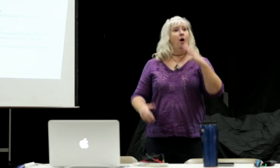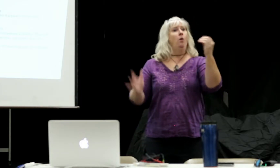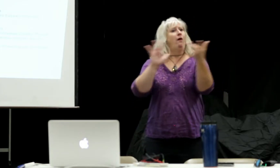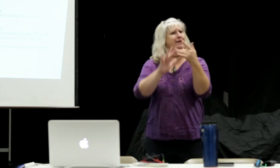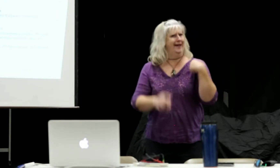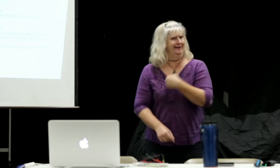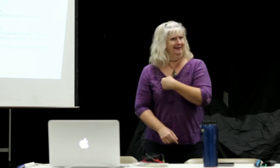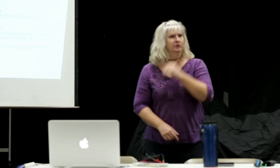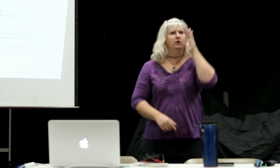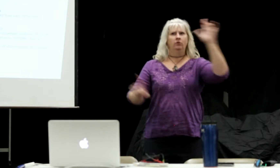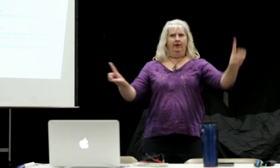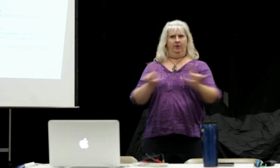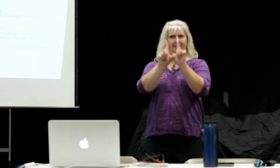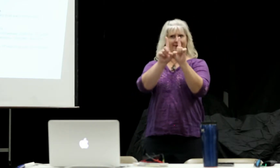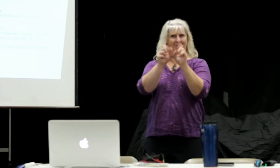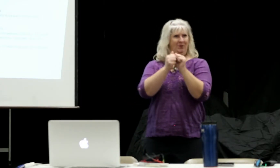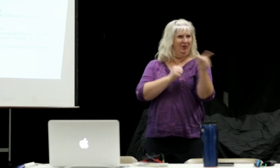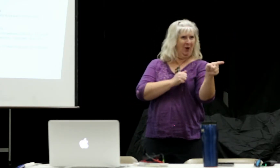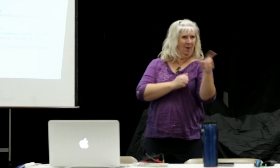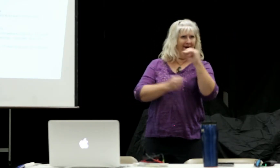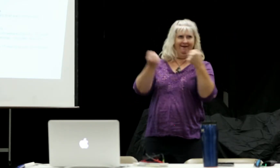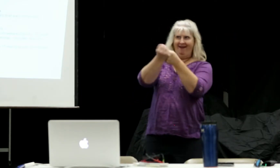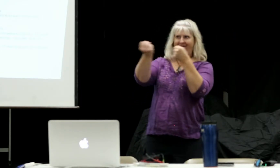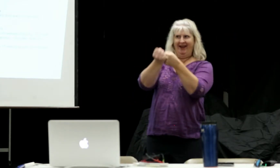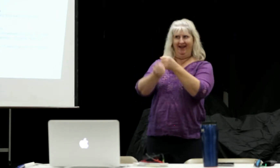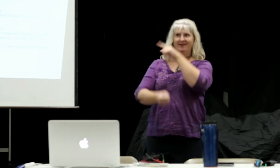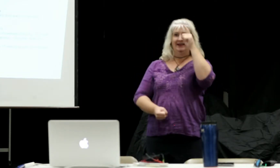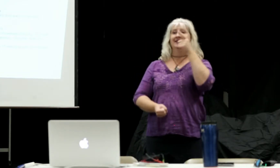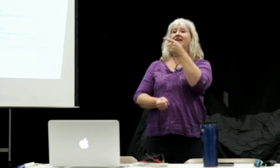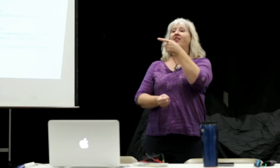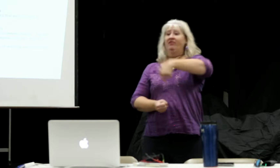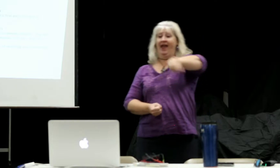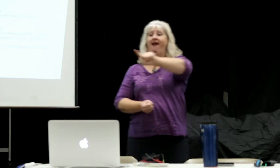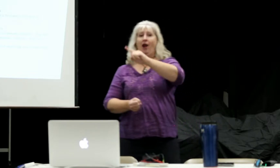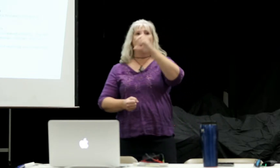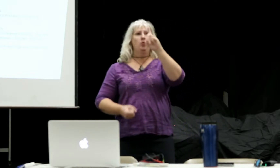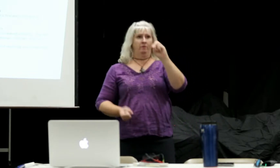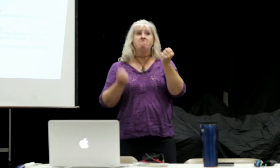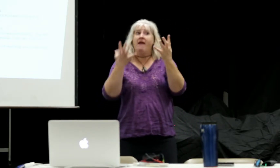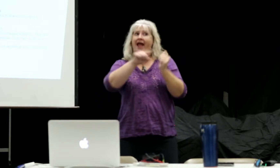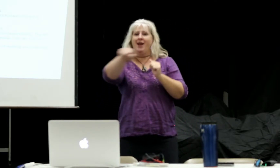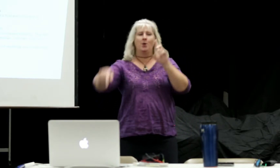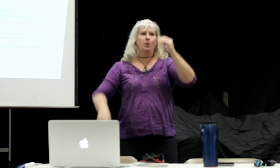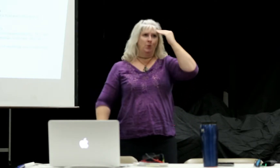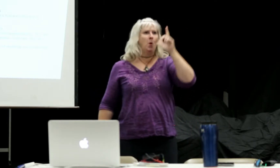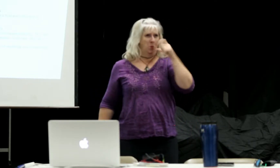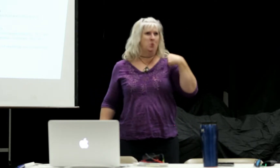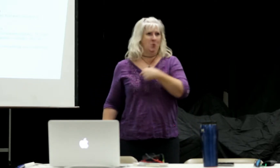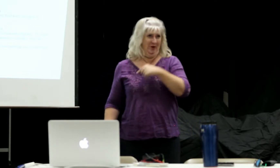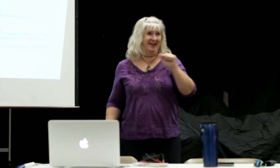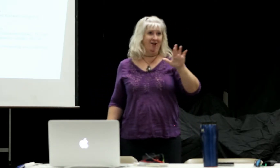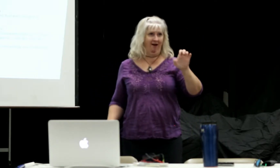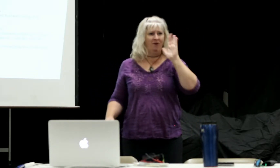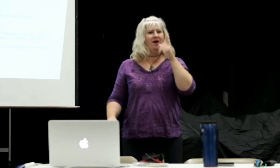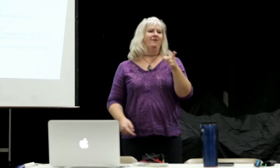well, everything's fine. So contact us, and we can work with you to advocate to your medical professionals, because we